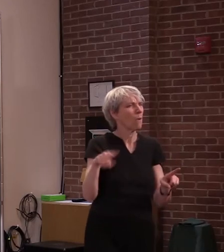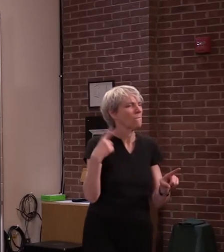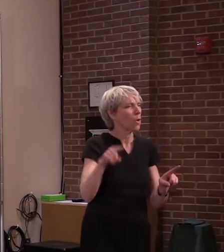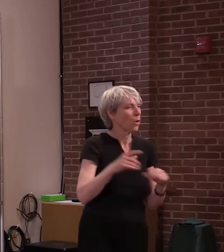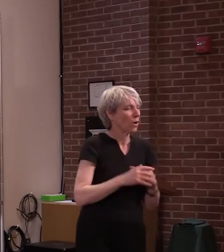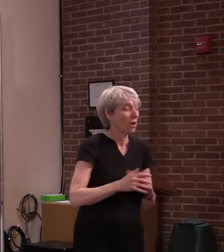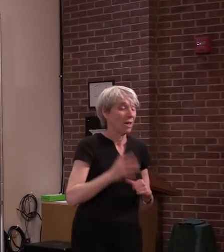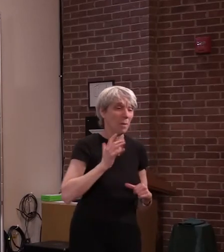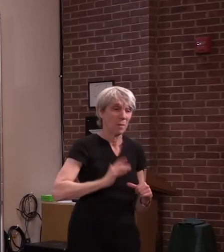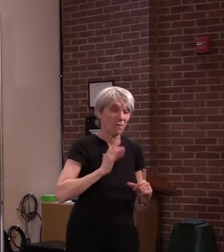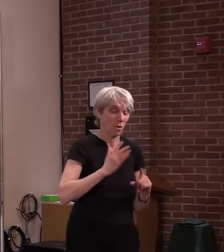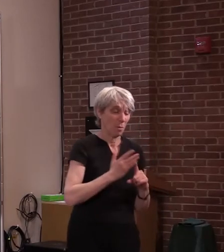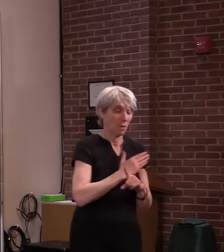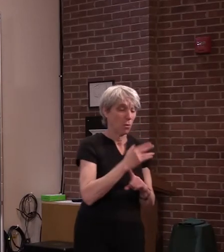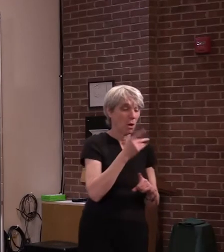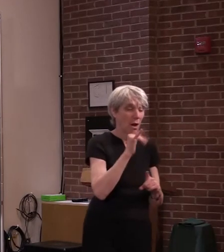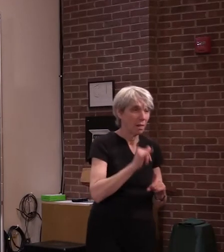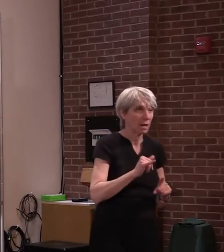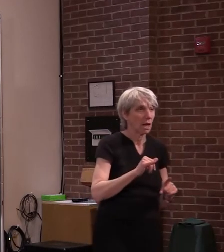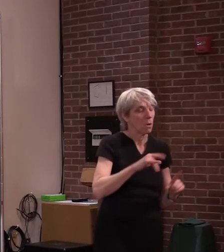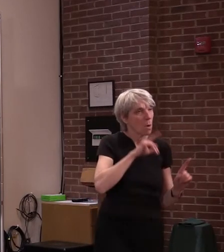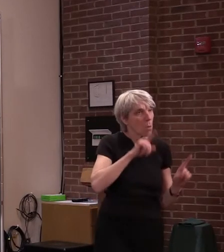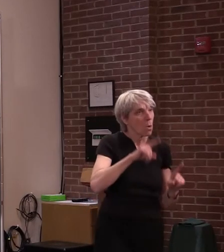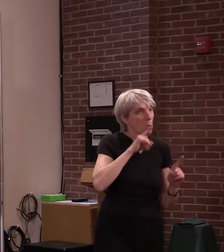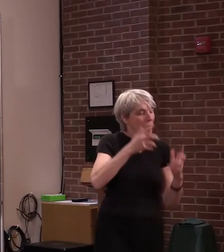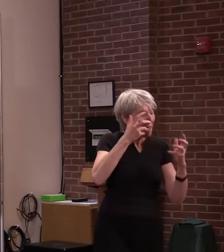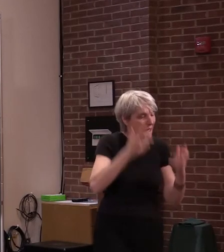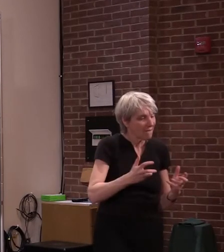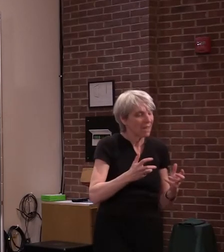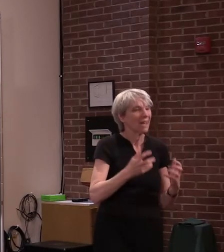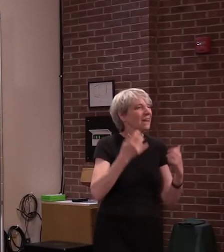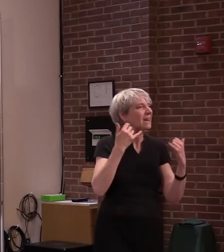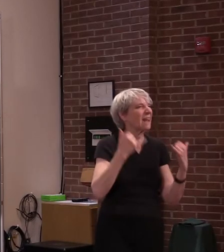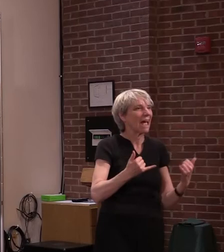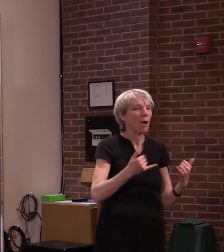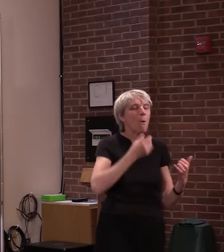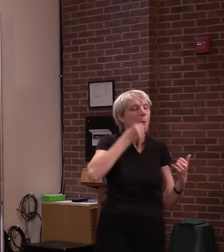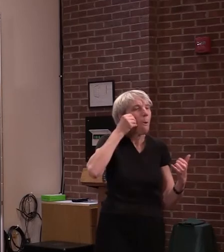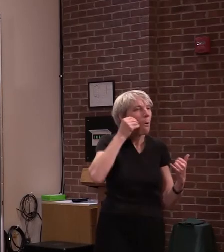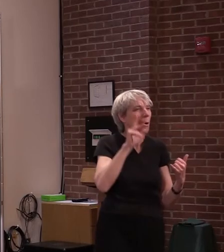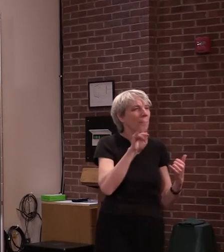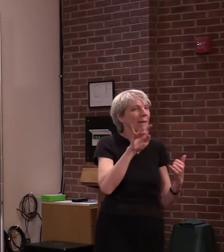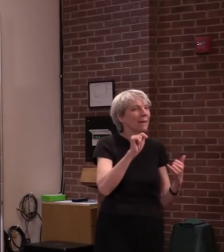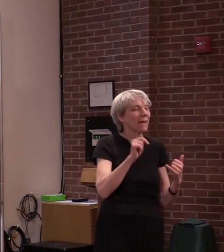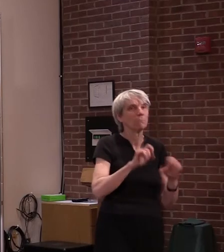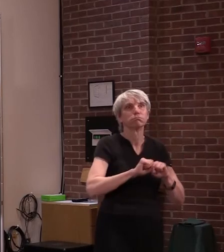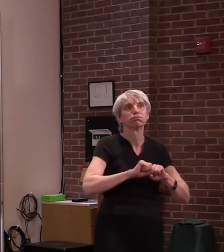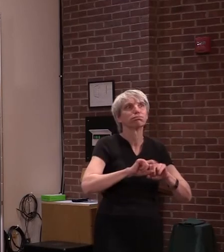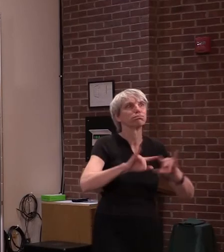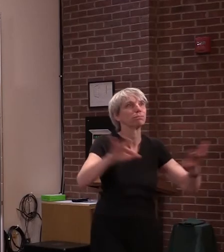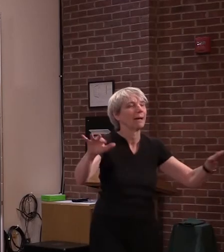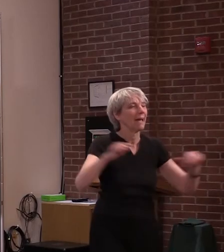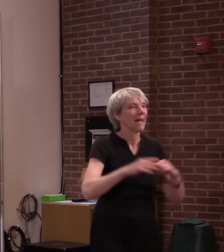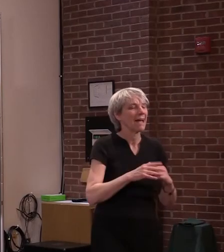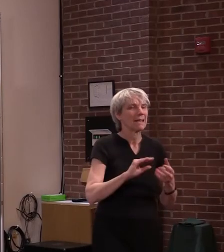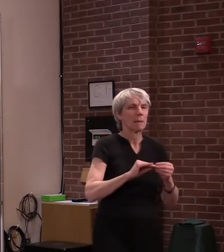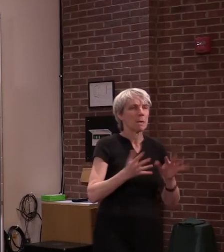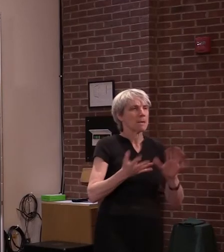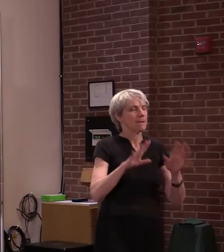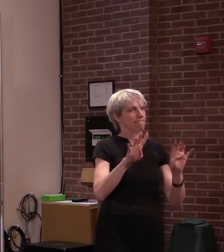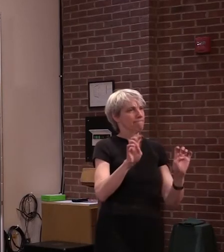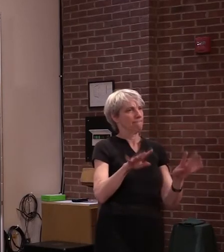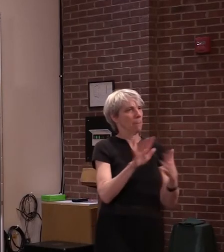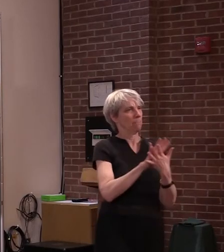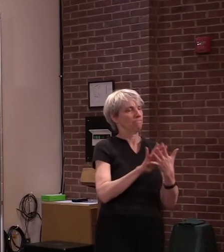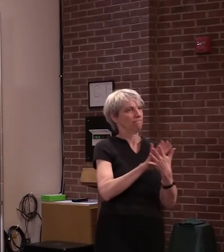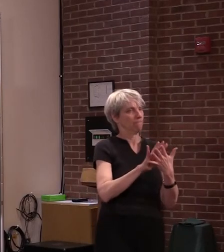averaging, you know, prior to the holidays and, you know, before at-home tests were as widely available. So there is still good insight there on the case data.